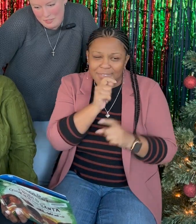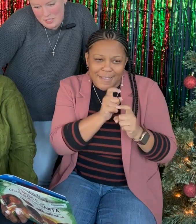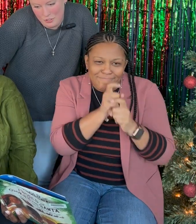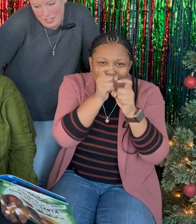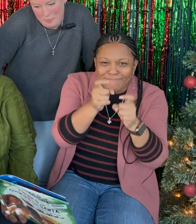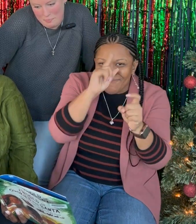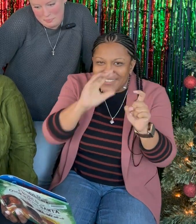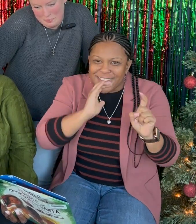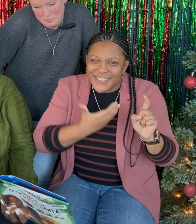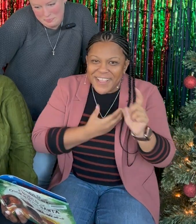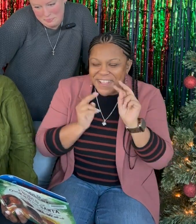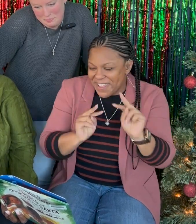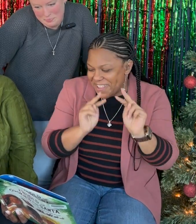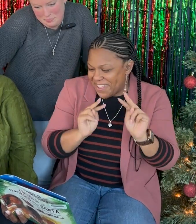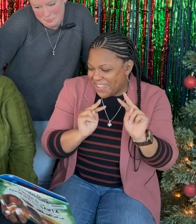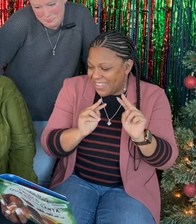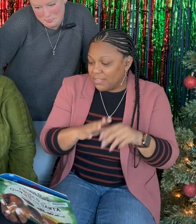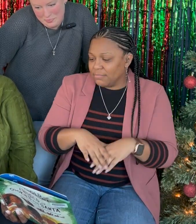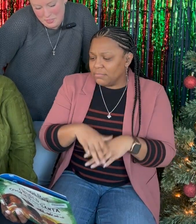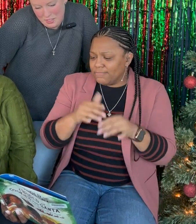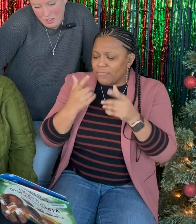sweet gifts for him.